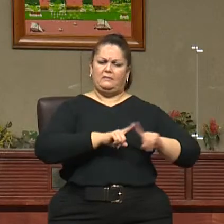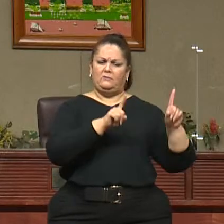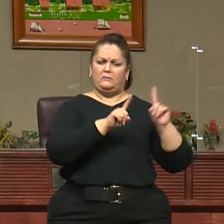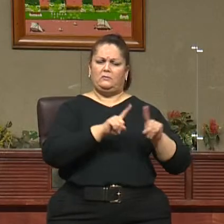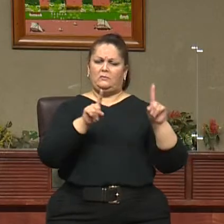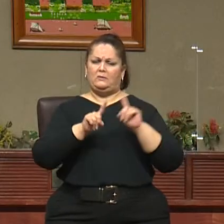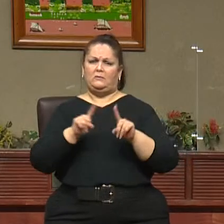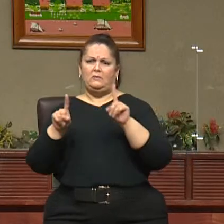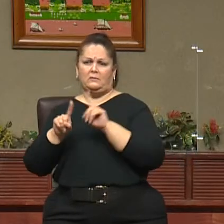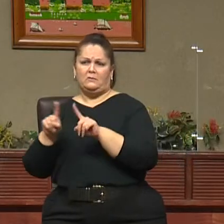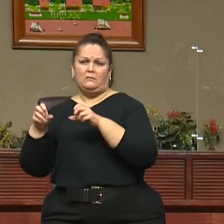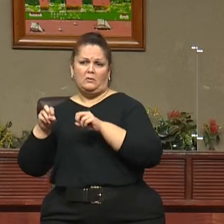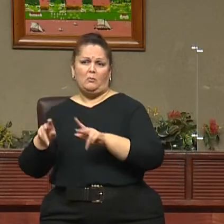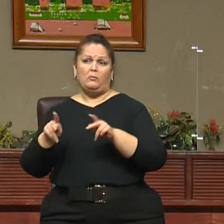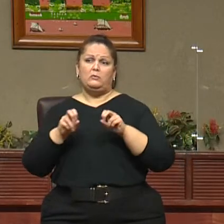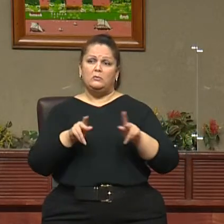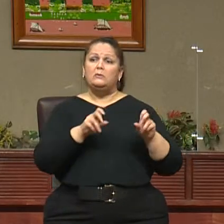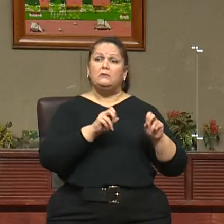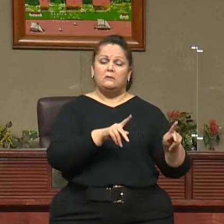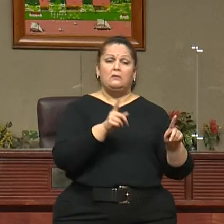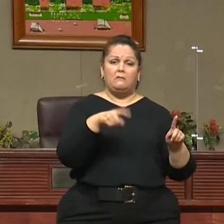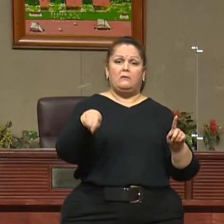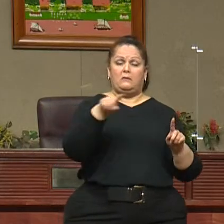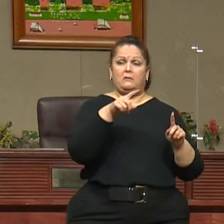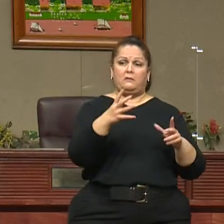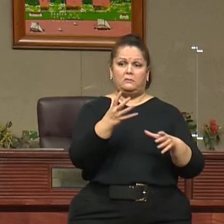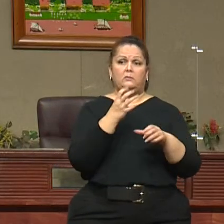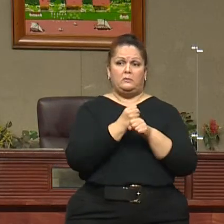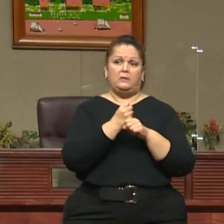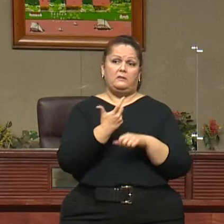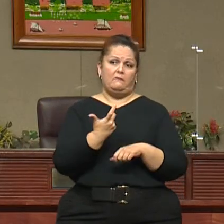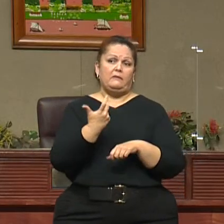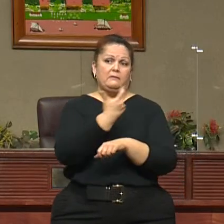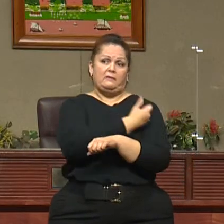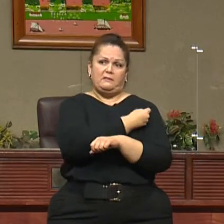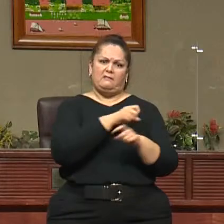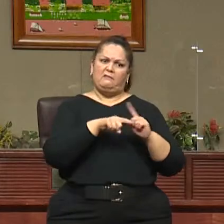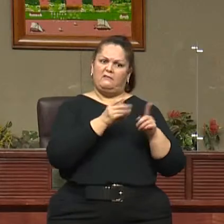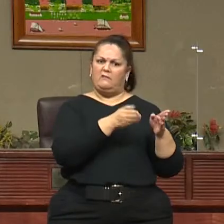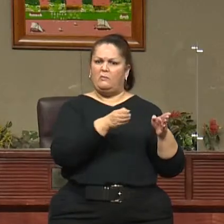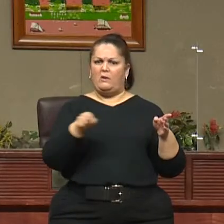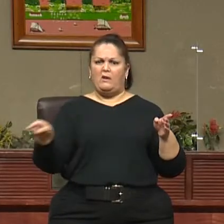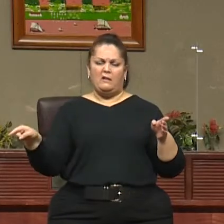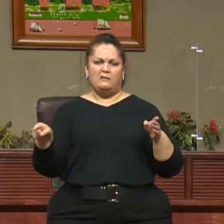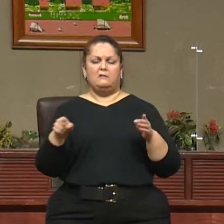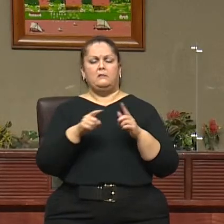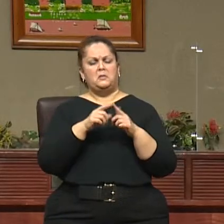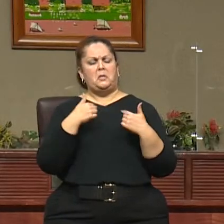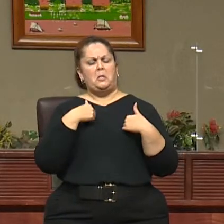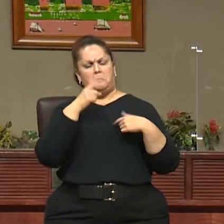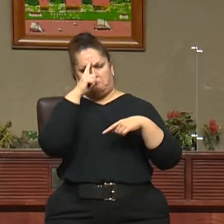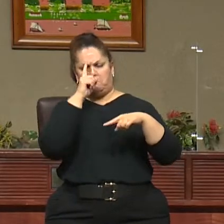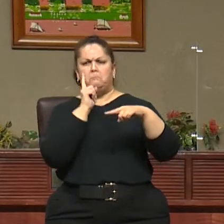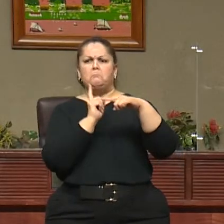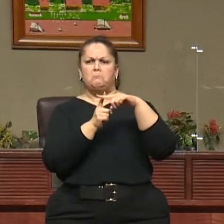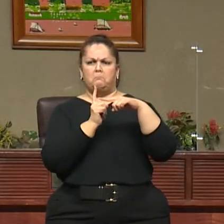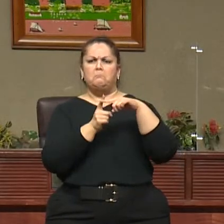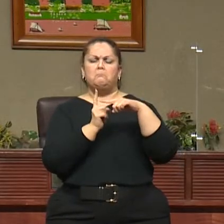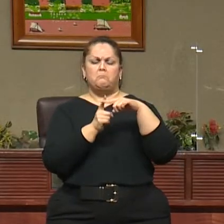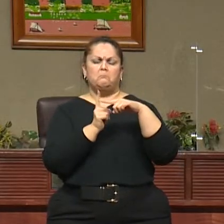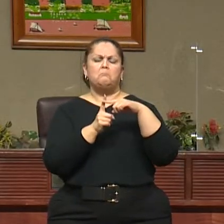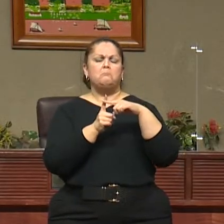throughout the community for them to be able to get vaccinated. So I'm going to remain optimistic. We still